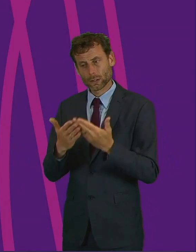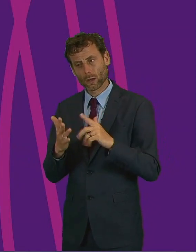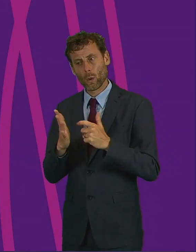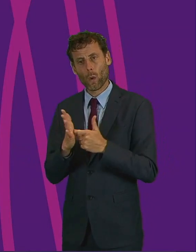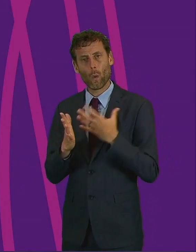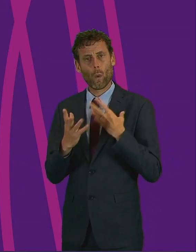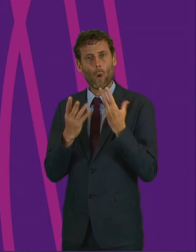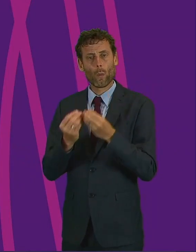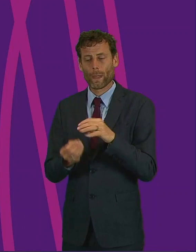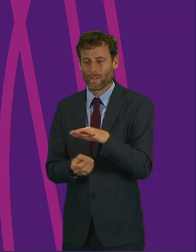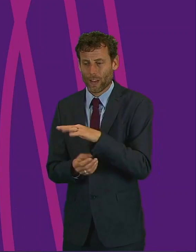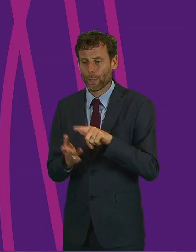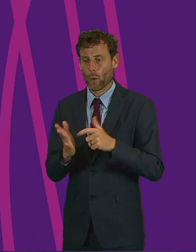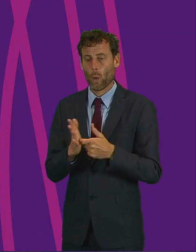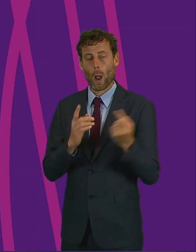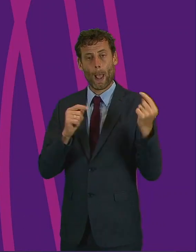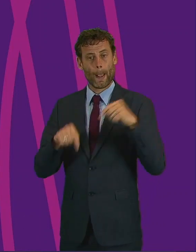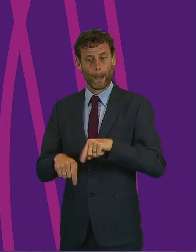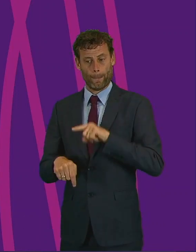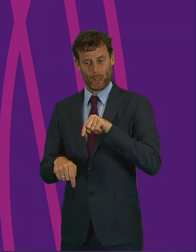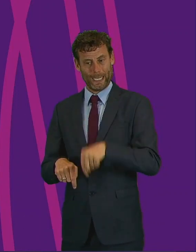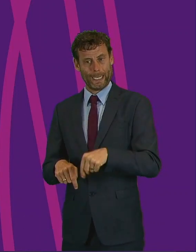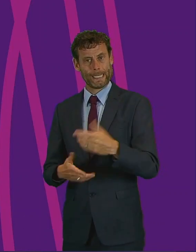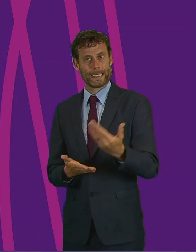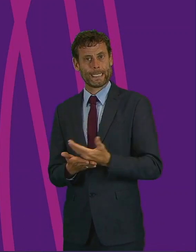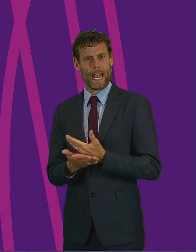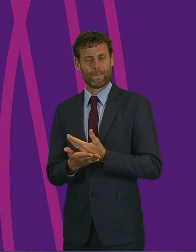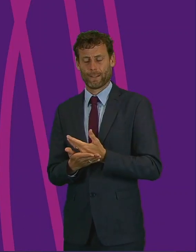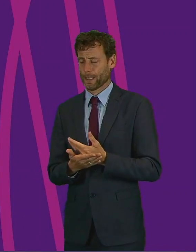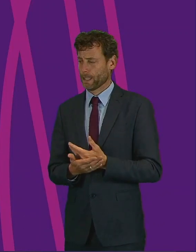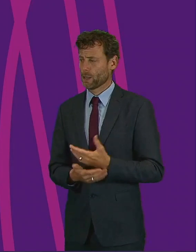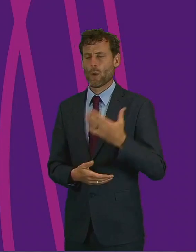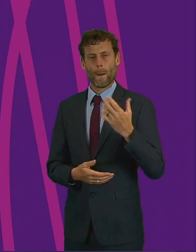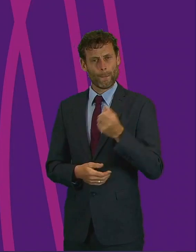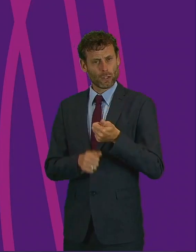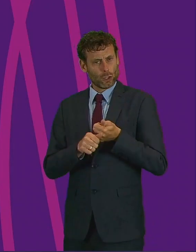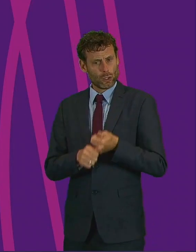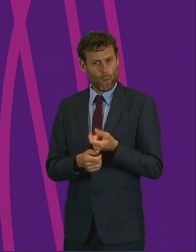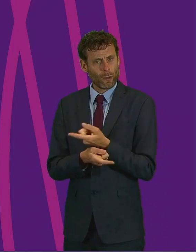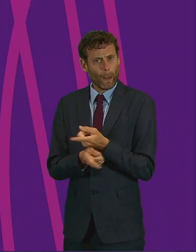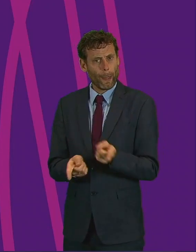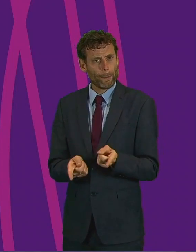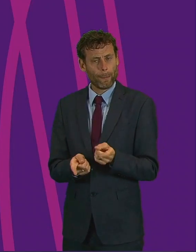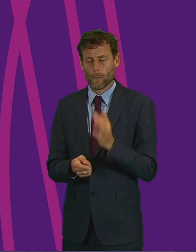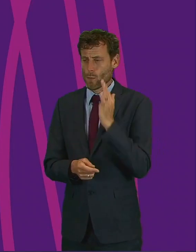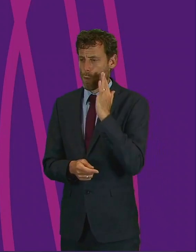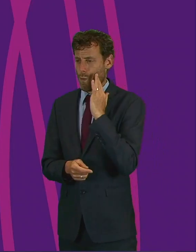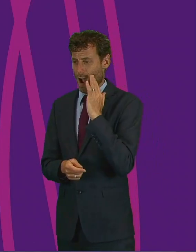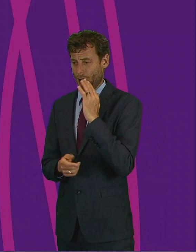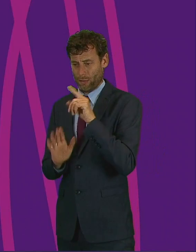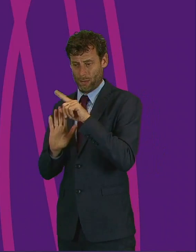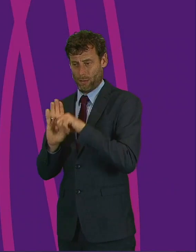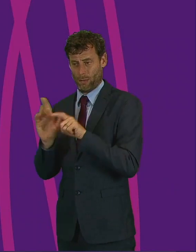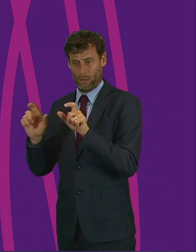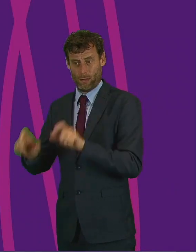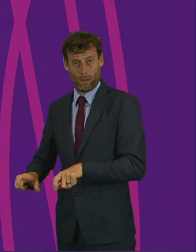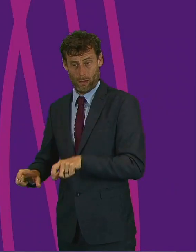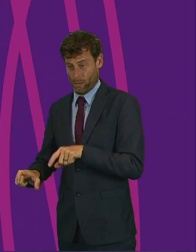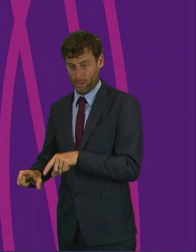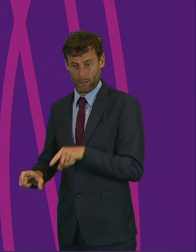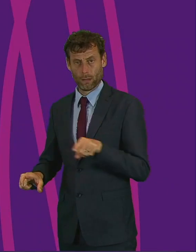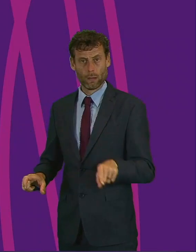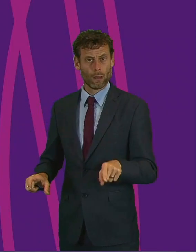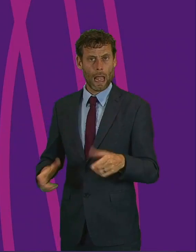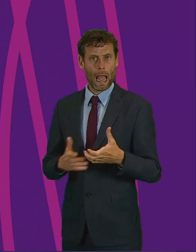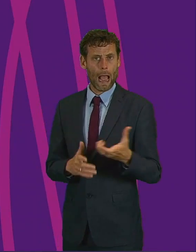place of safety, must be appropriately supported as restrictions are lifted so that they can be safe and wider public health can be protected as